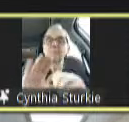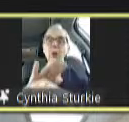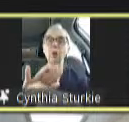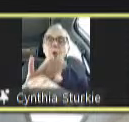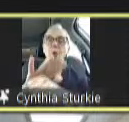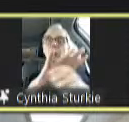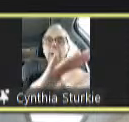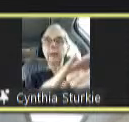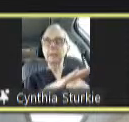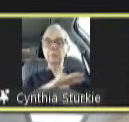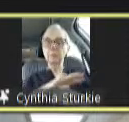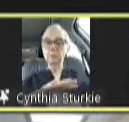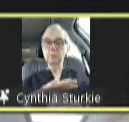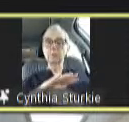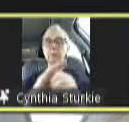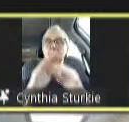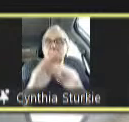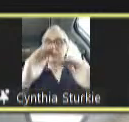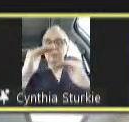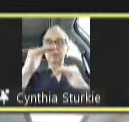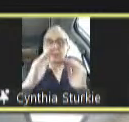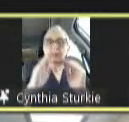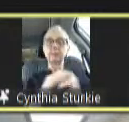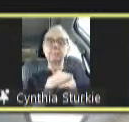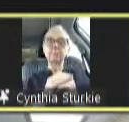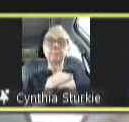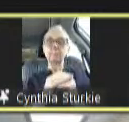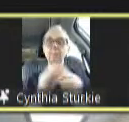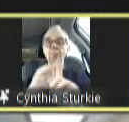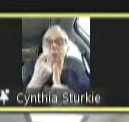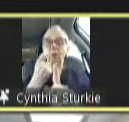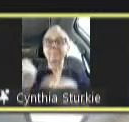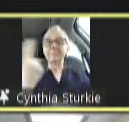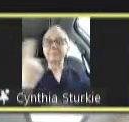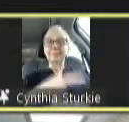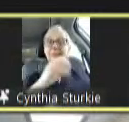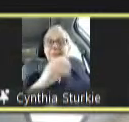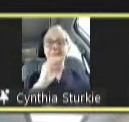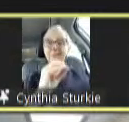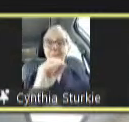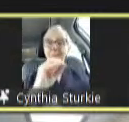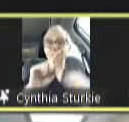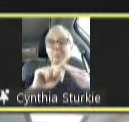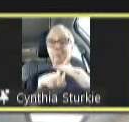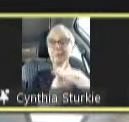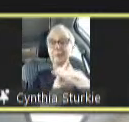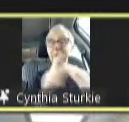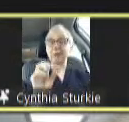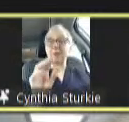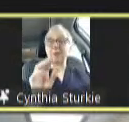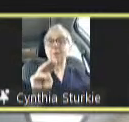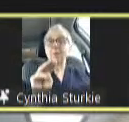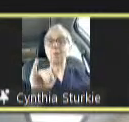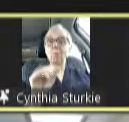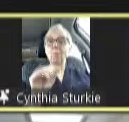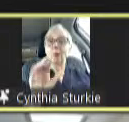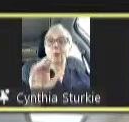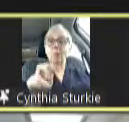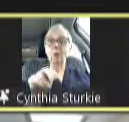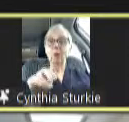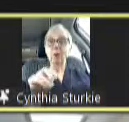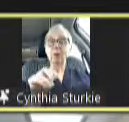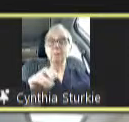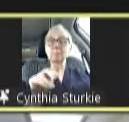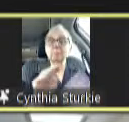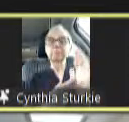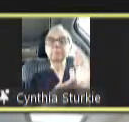now, and lining all of these locations up on day 0, which is the beginning of the Omicron surge. And so we look at data in this way to try to